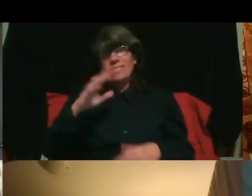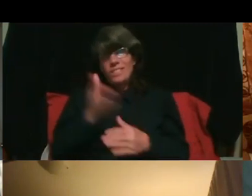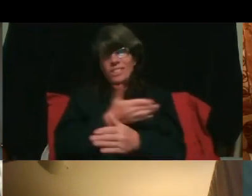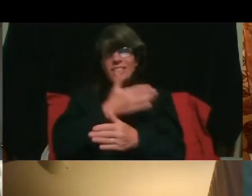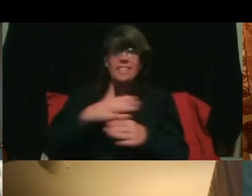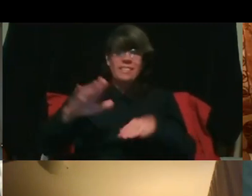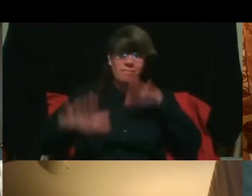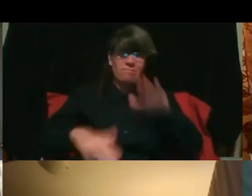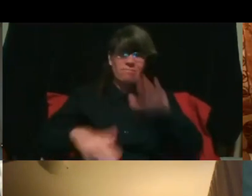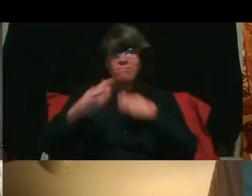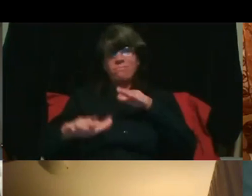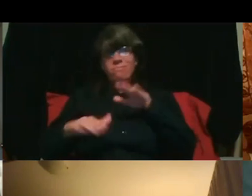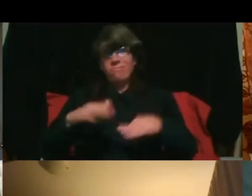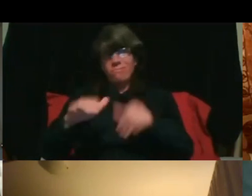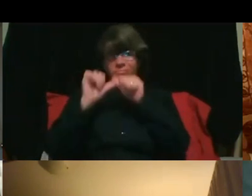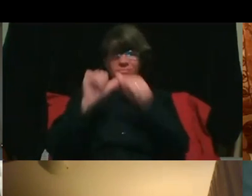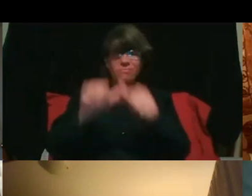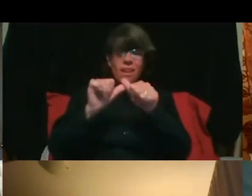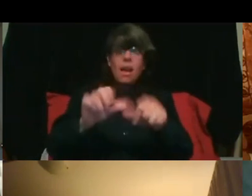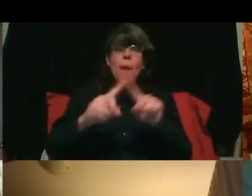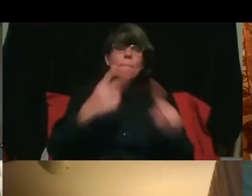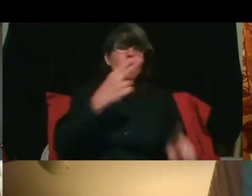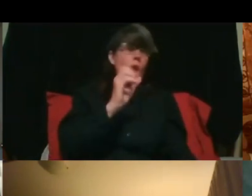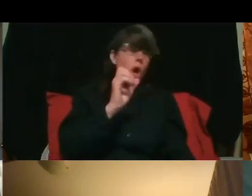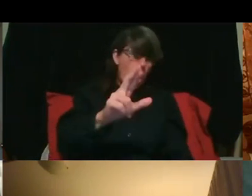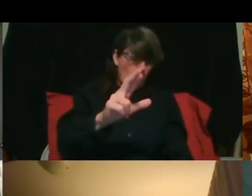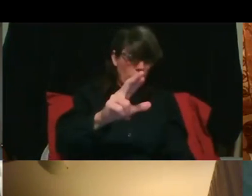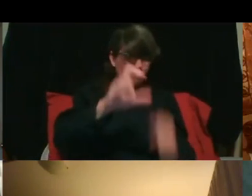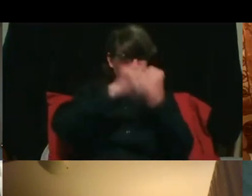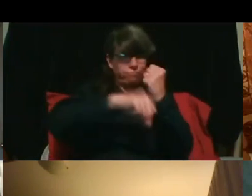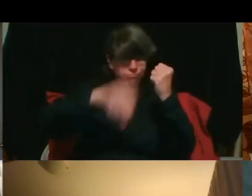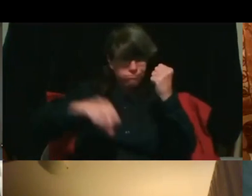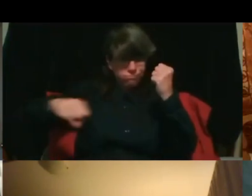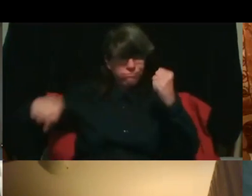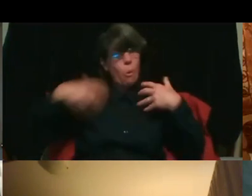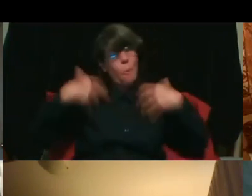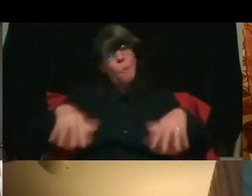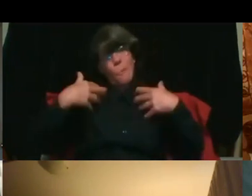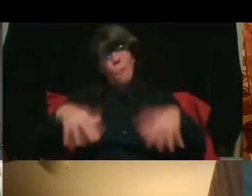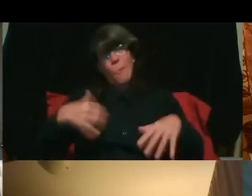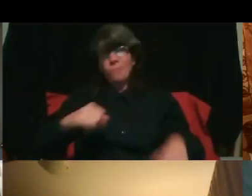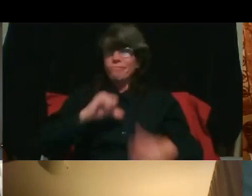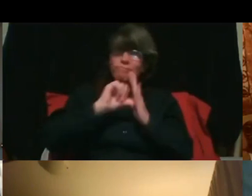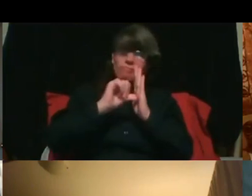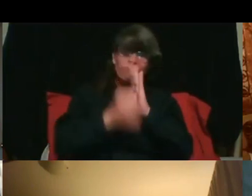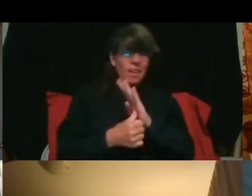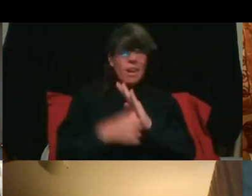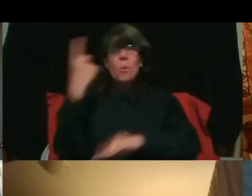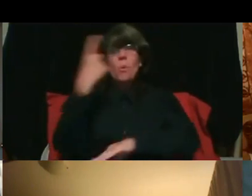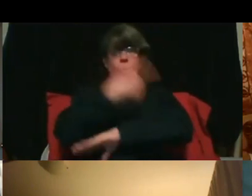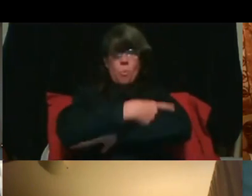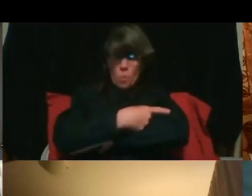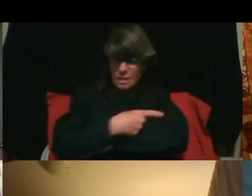just do it like that. But Homer goes through all of it. So one of these days, Homer, I want you to teach me